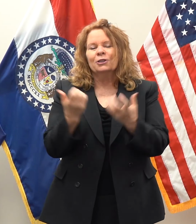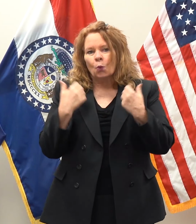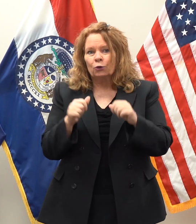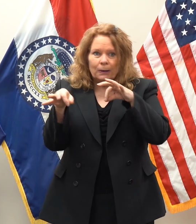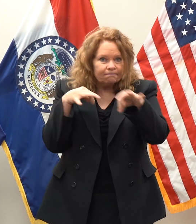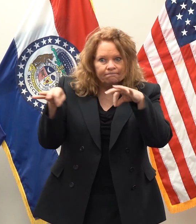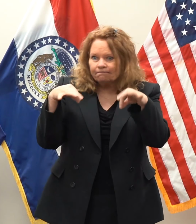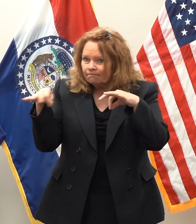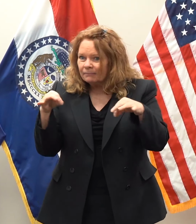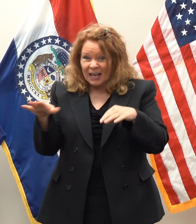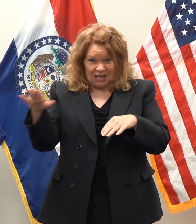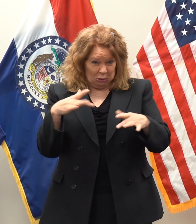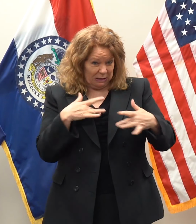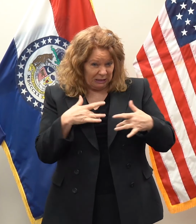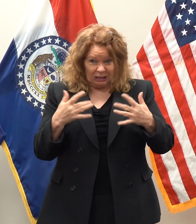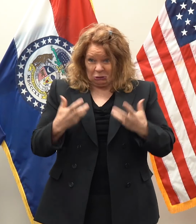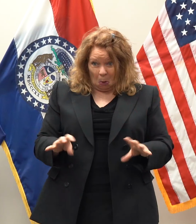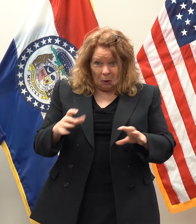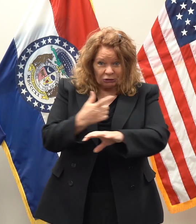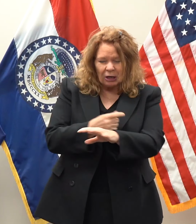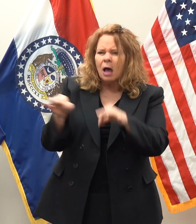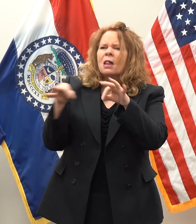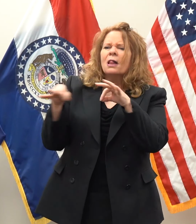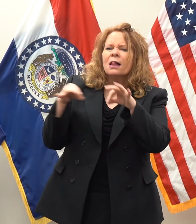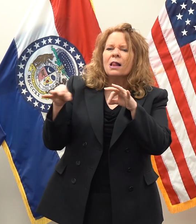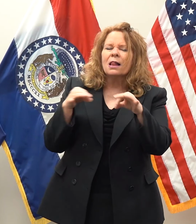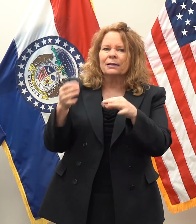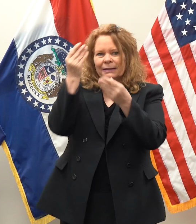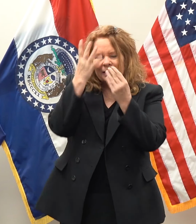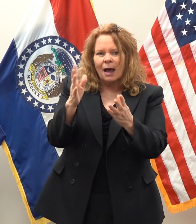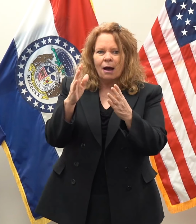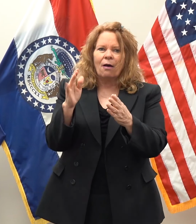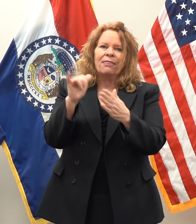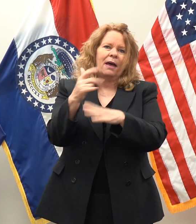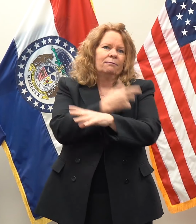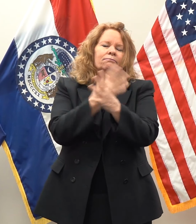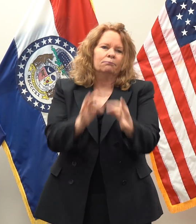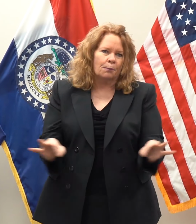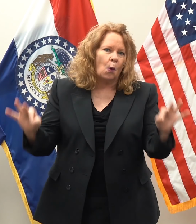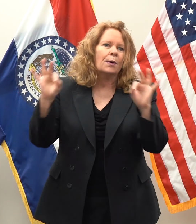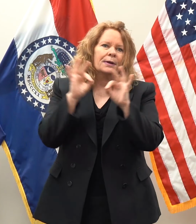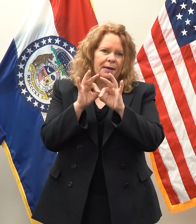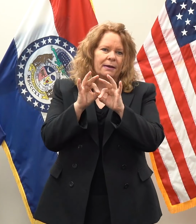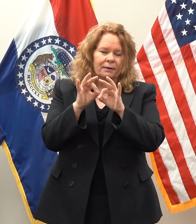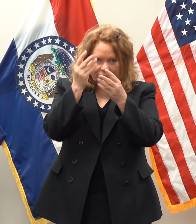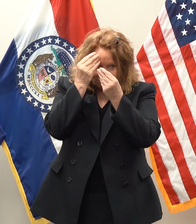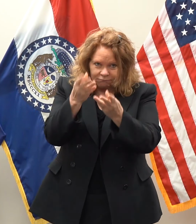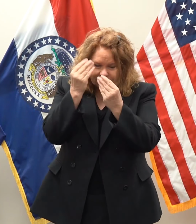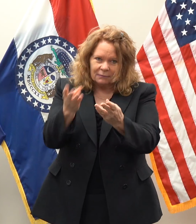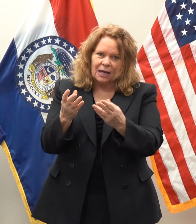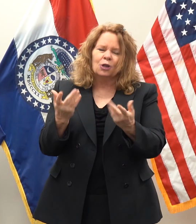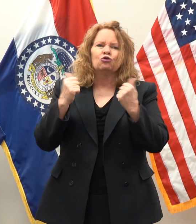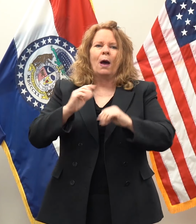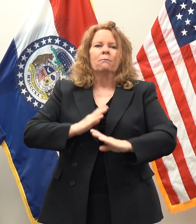concerns anyone has in the community about the value of the vaccine, the importance of the vaccine, and the importance of limiting the